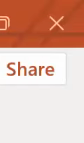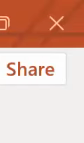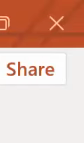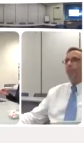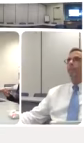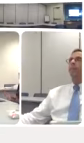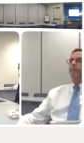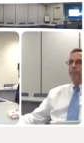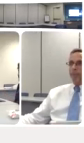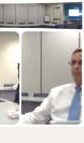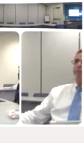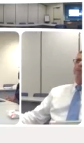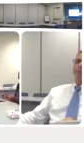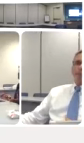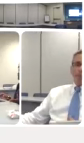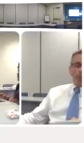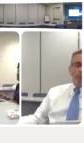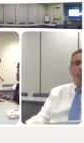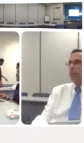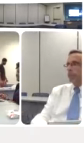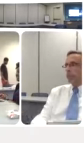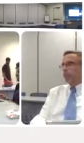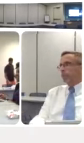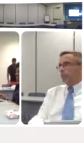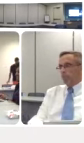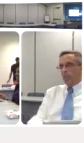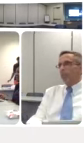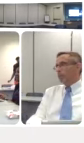Just speak up. So please, are people able to hear me?